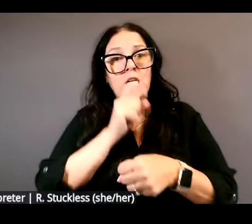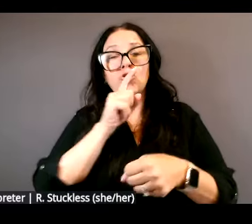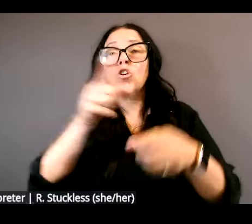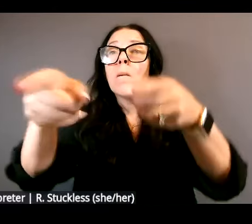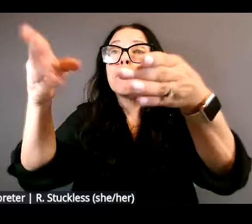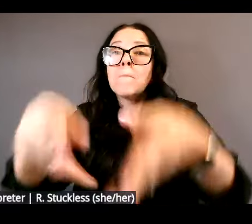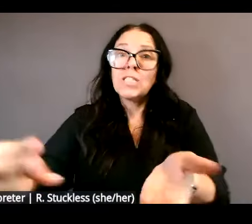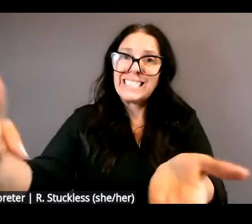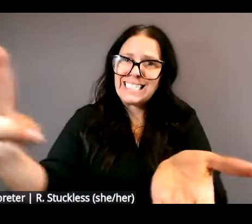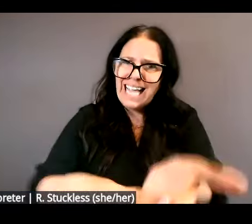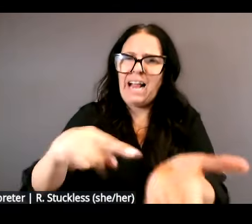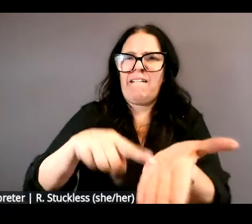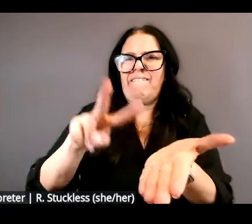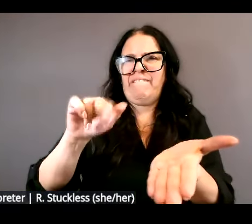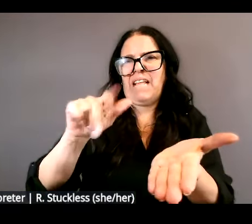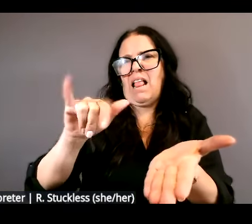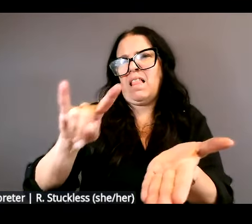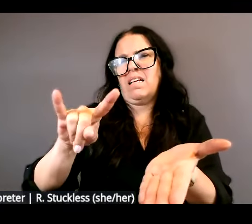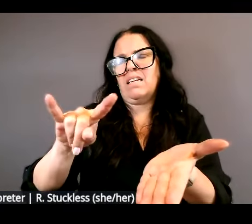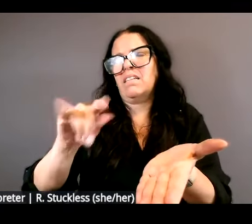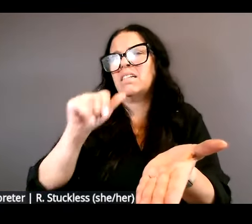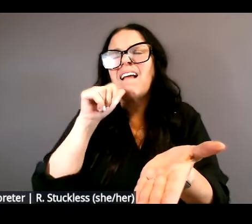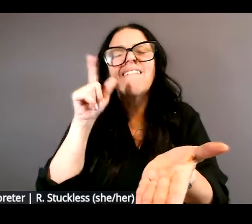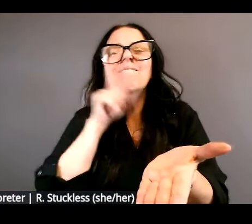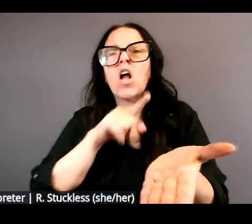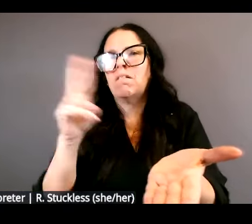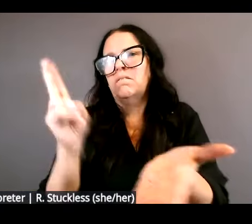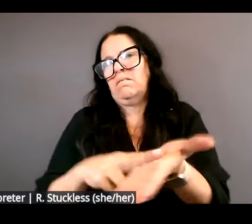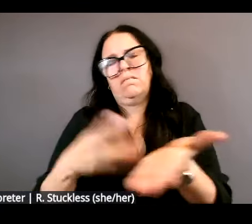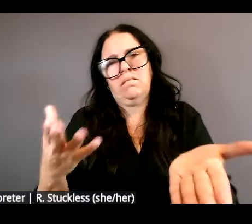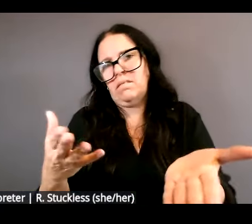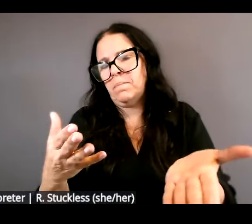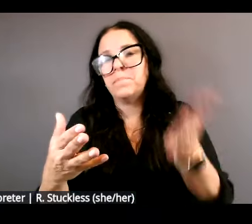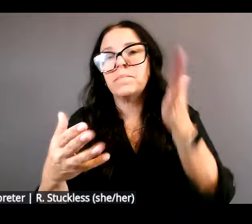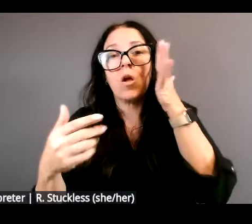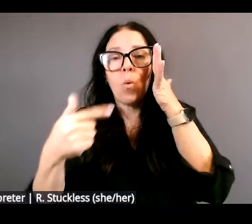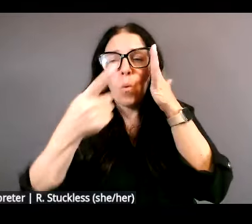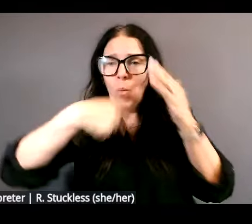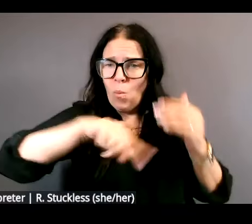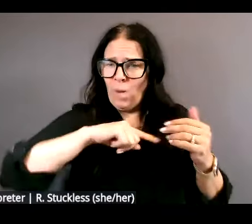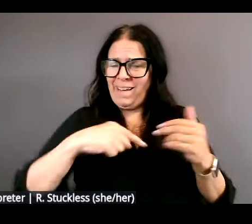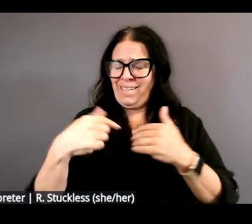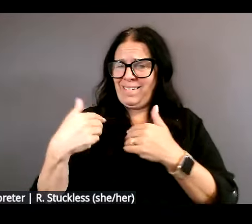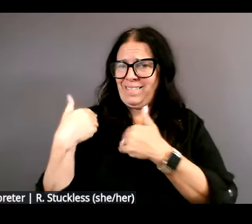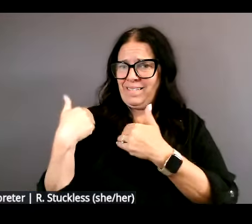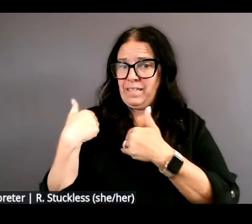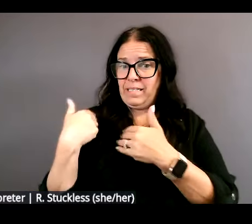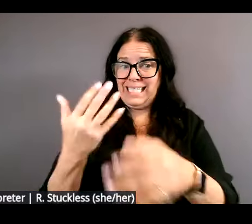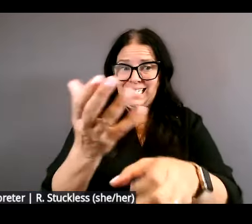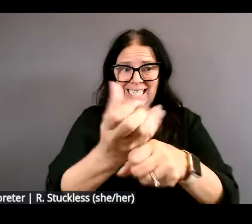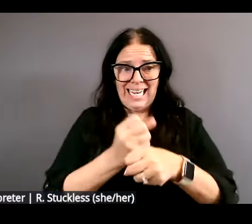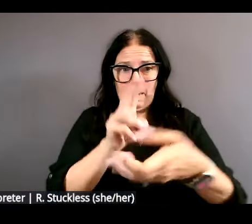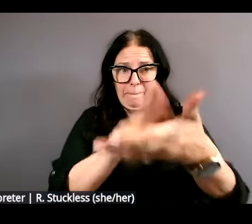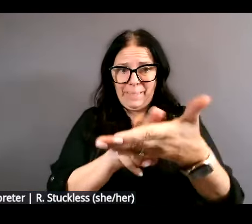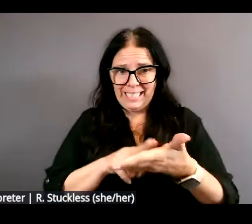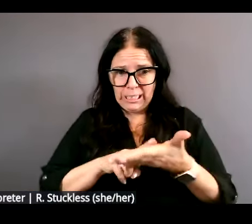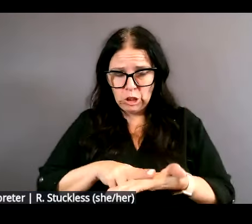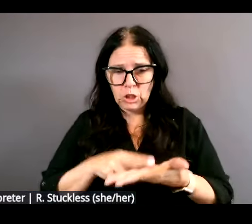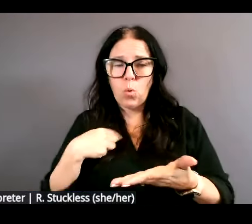is our responsibility to determine, with regard to any of the petitions that are submitted to us, that